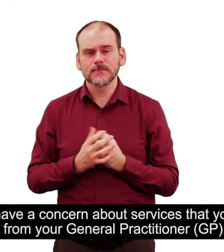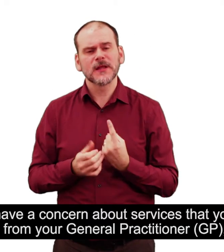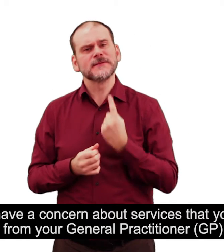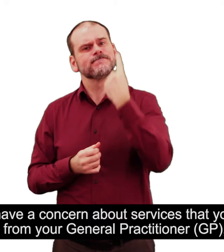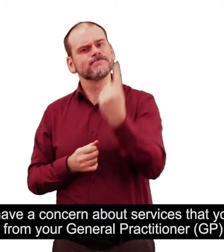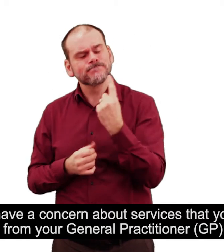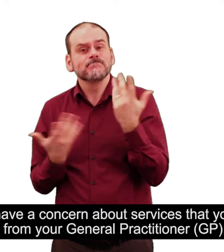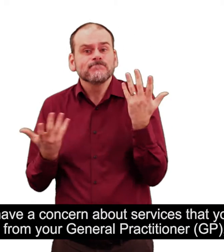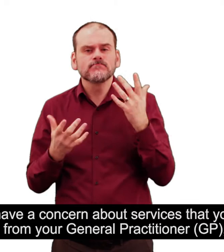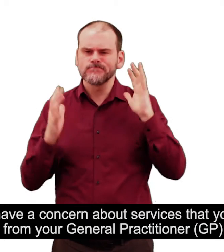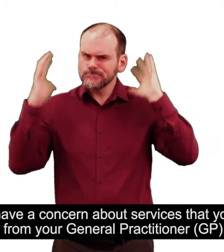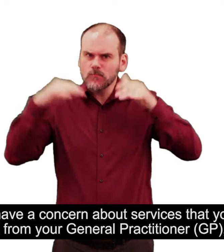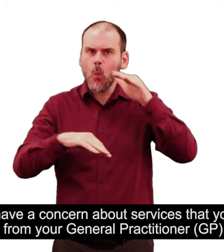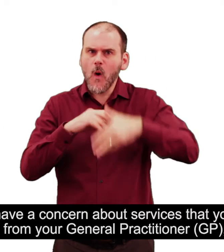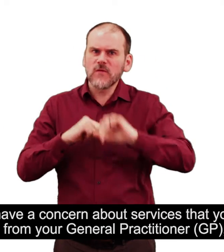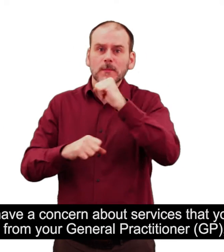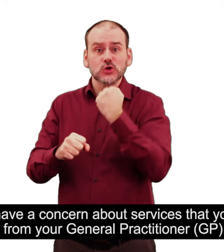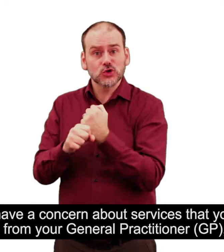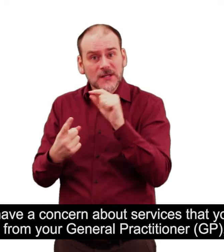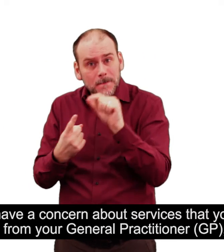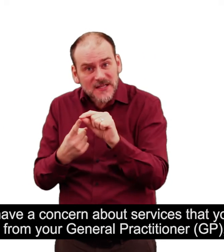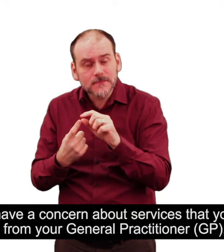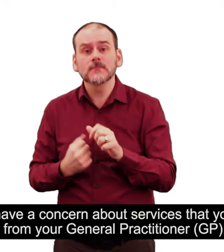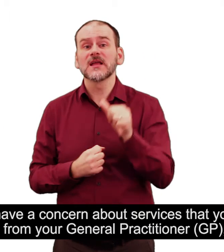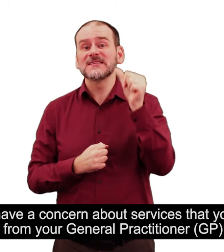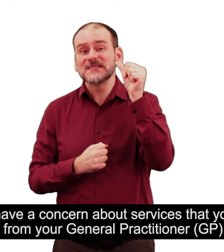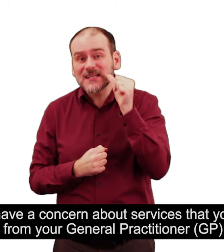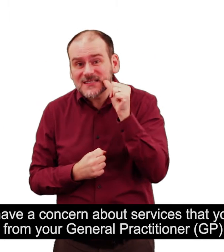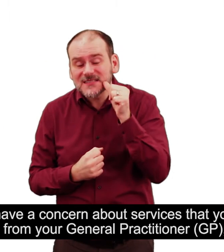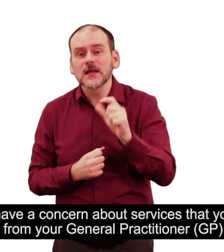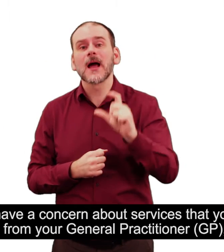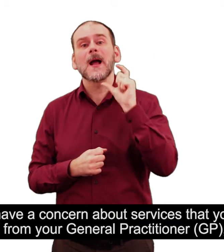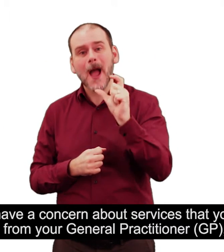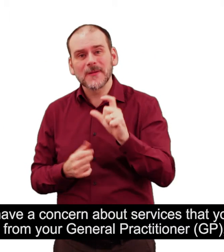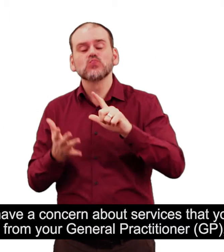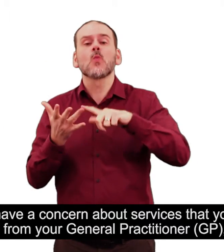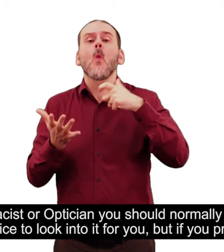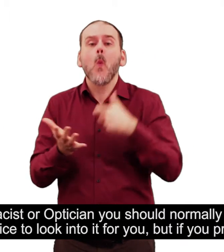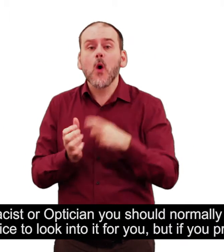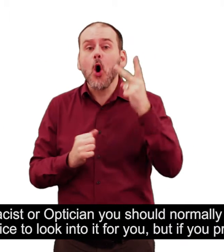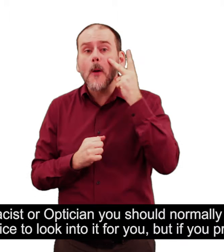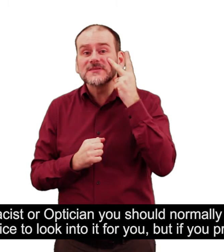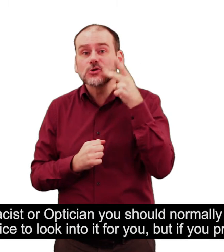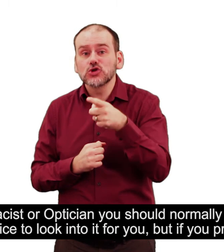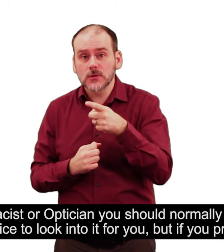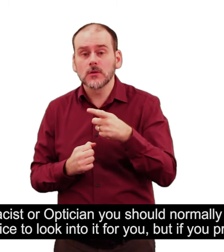If you have a concern about services that you have received from your general practitioner, GP, dentist, pharmacist or optician, you should